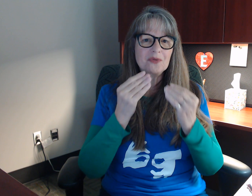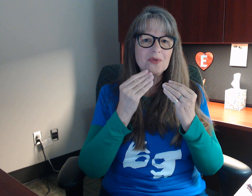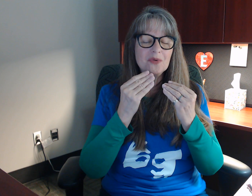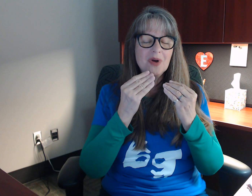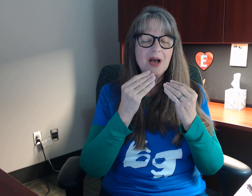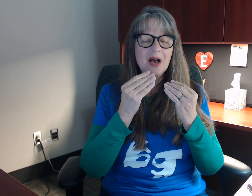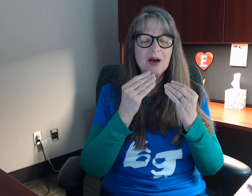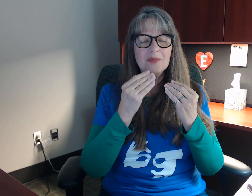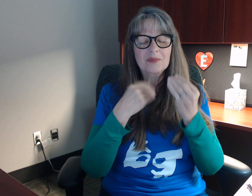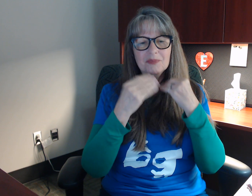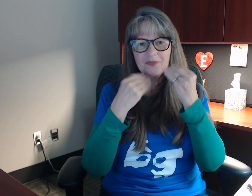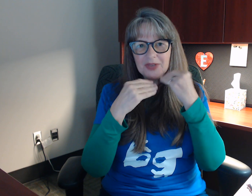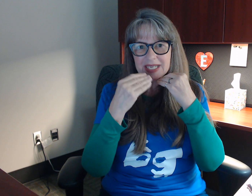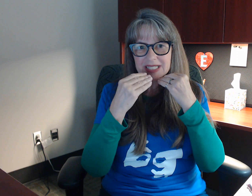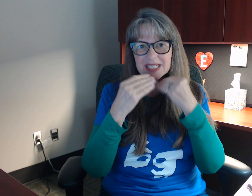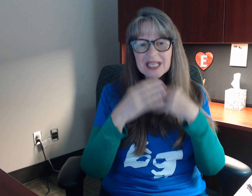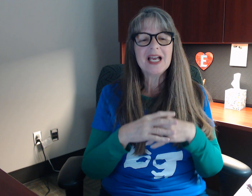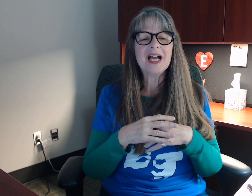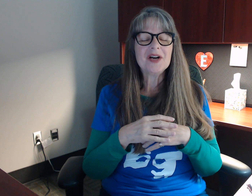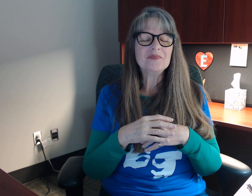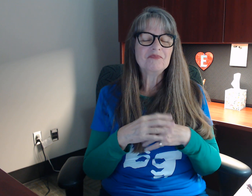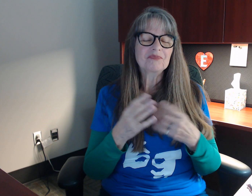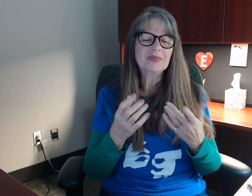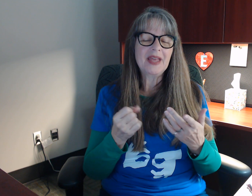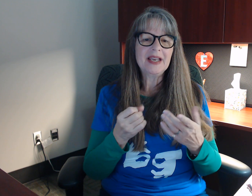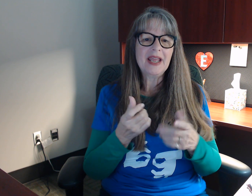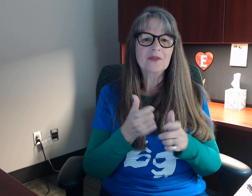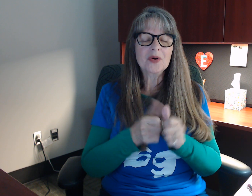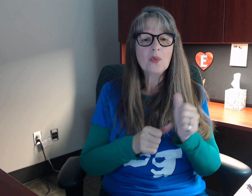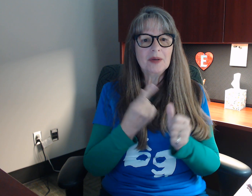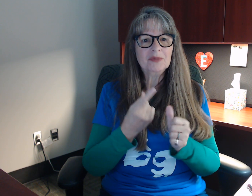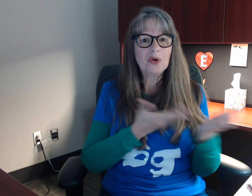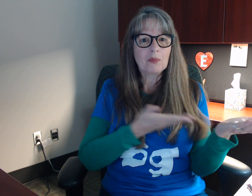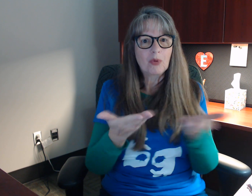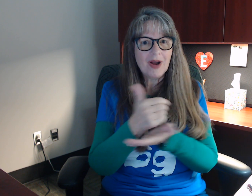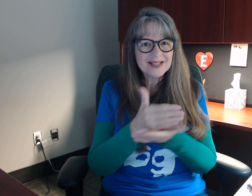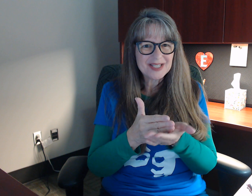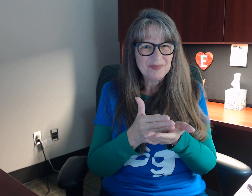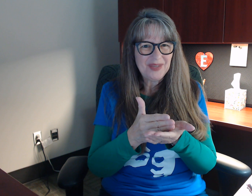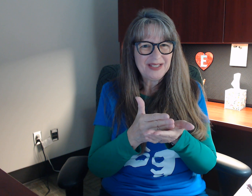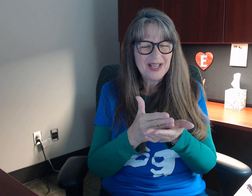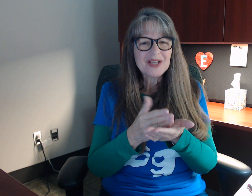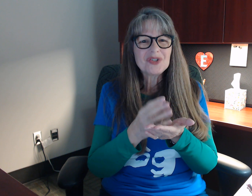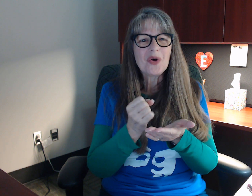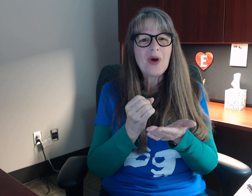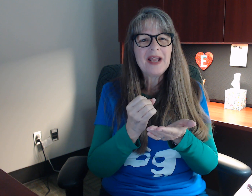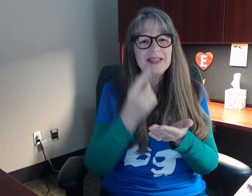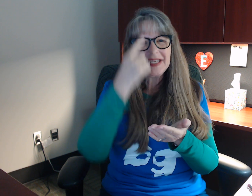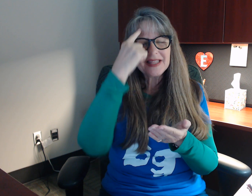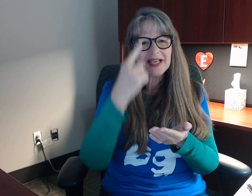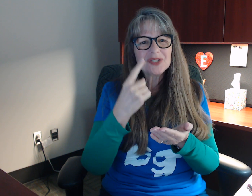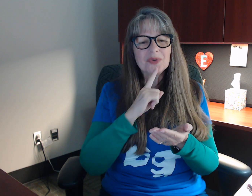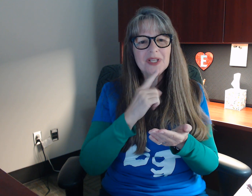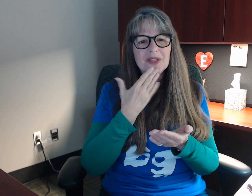wonderful feast. That everyone, brought something. So I think that's really a